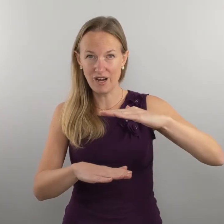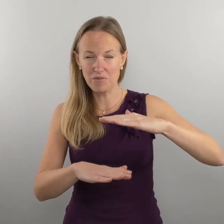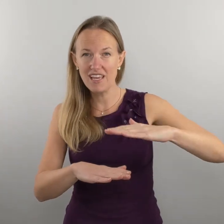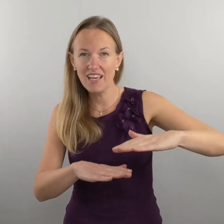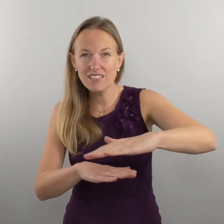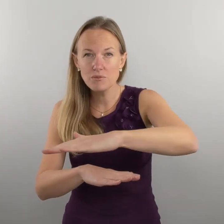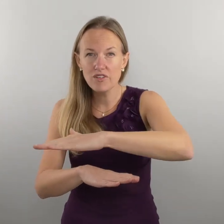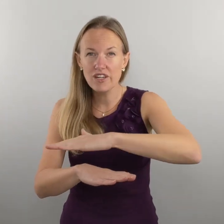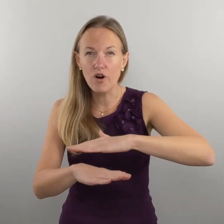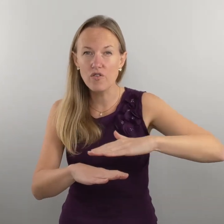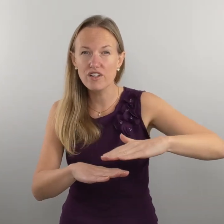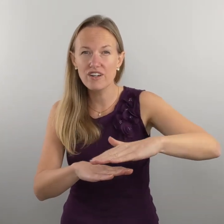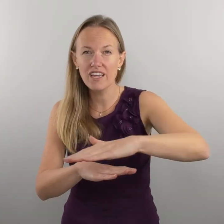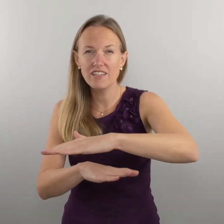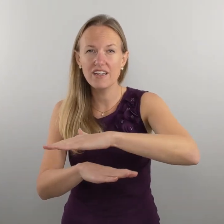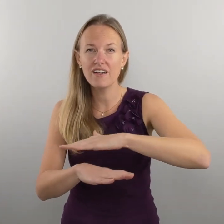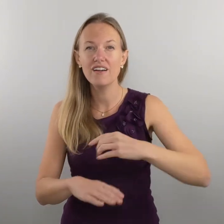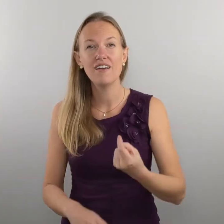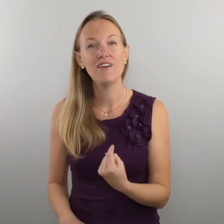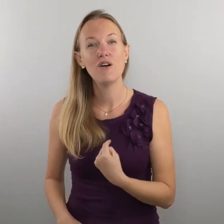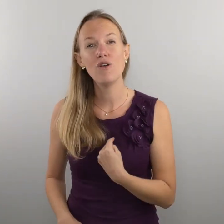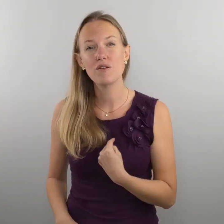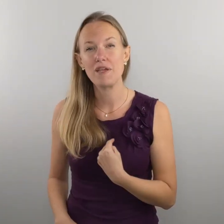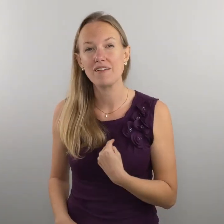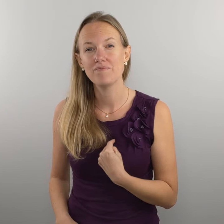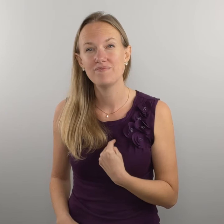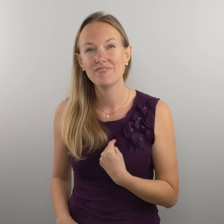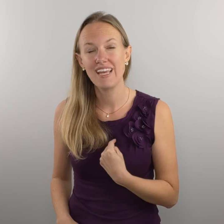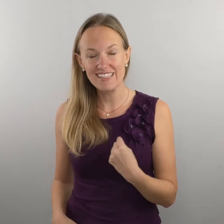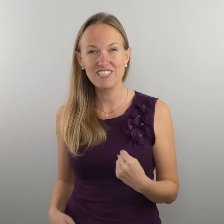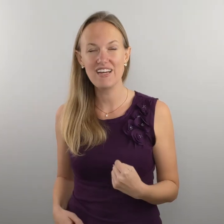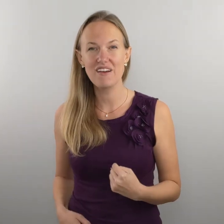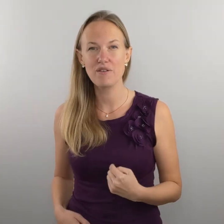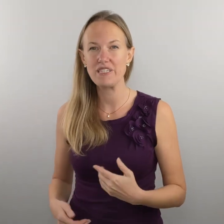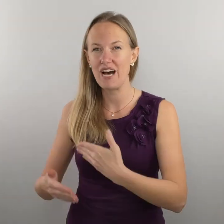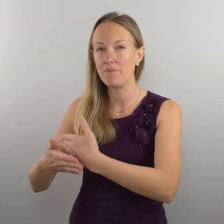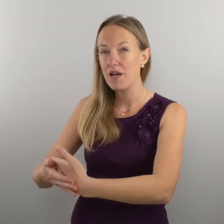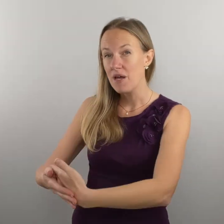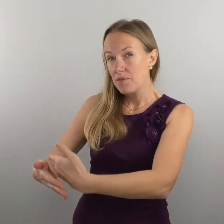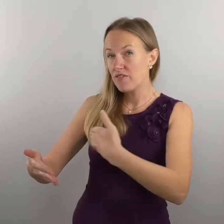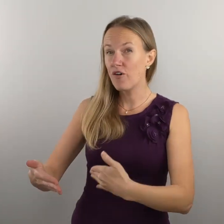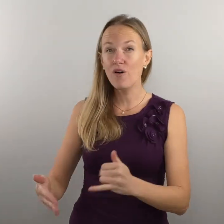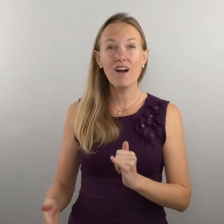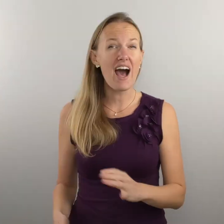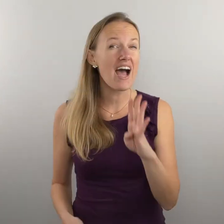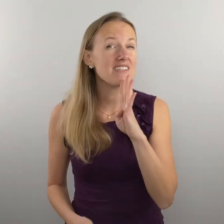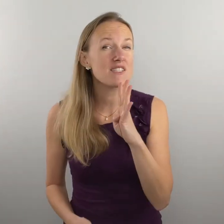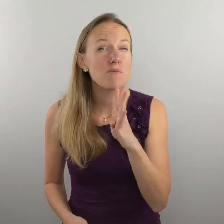dominant hand, moving it over your hand here, over me. Okay, let's try that from the top. Before I spoke